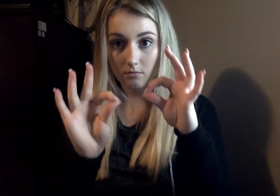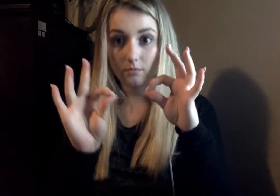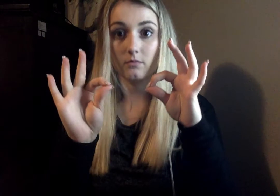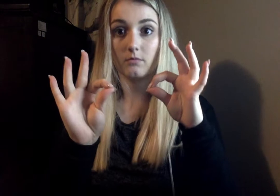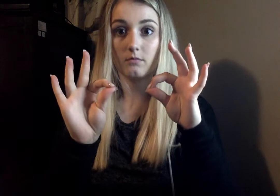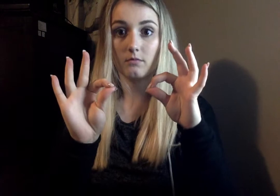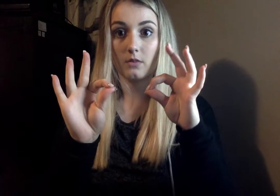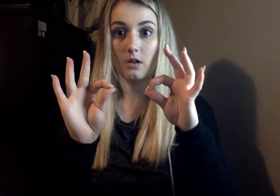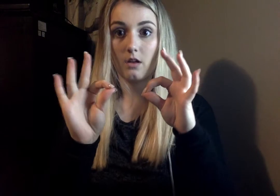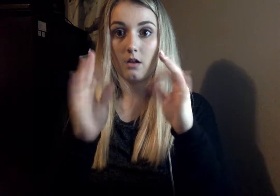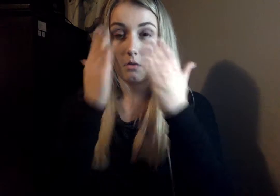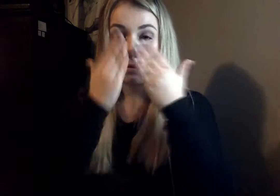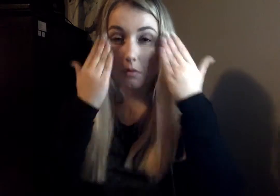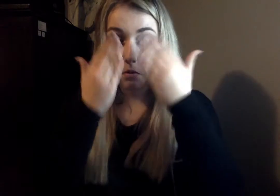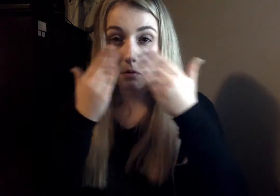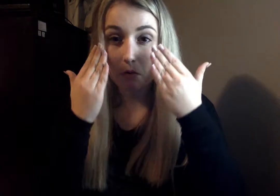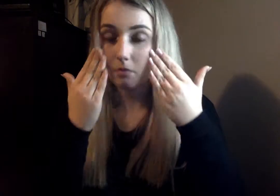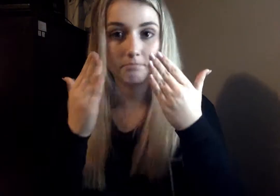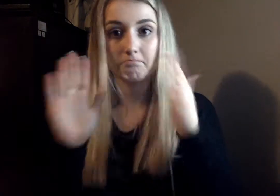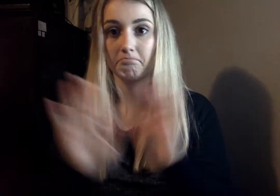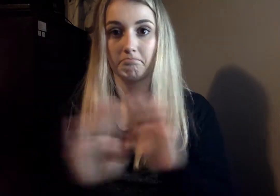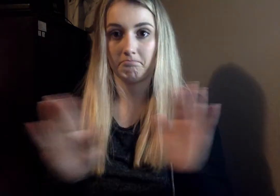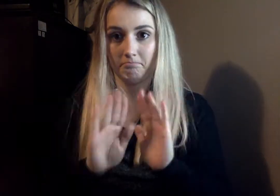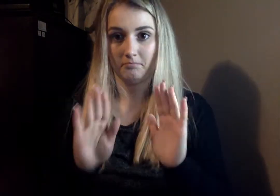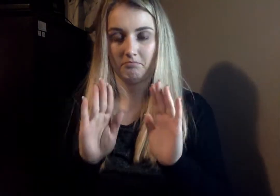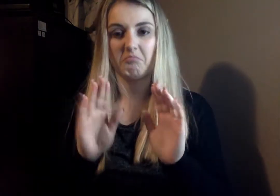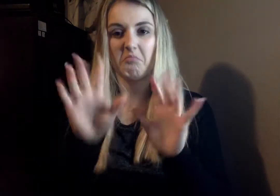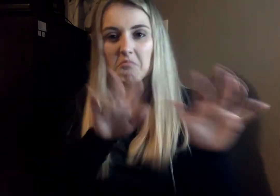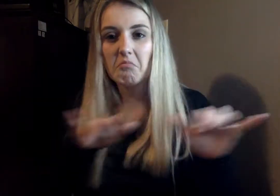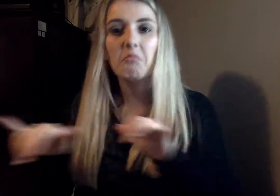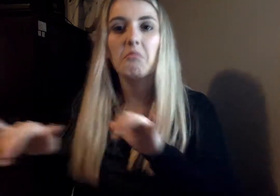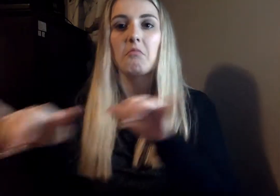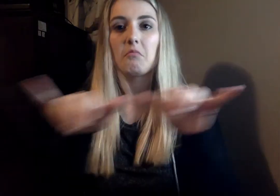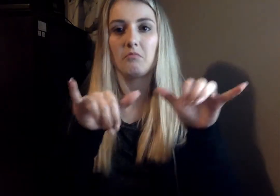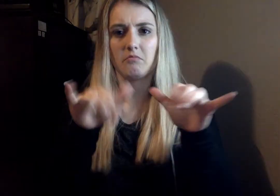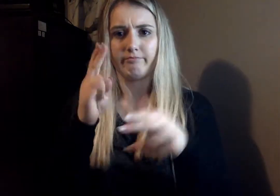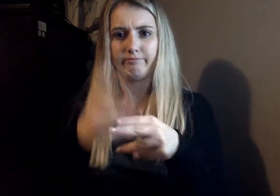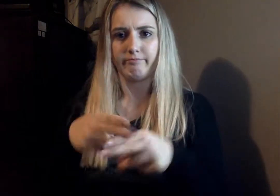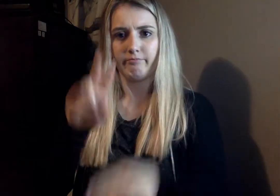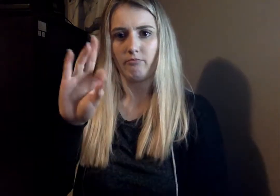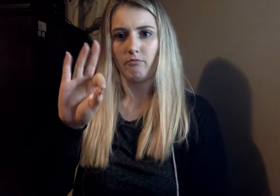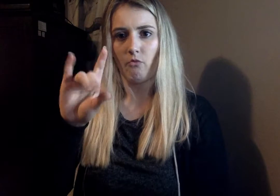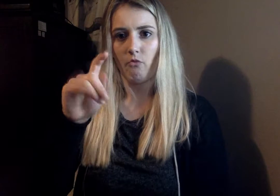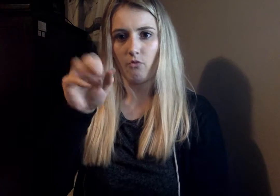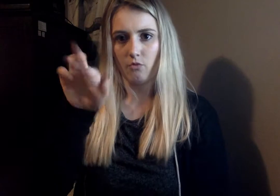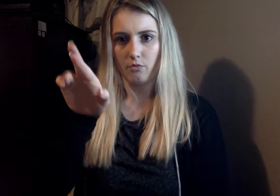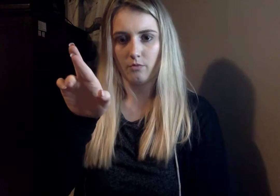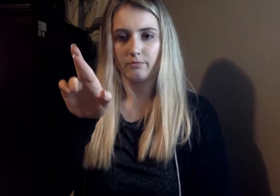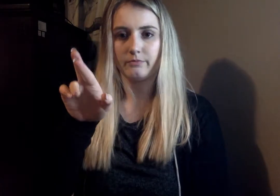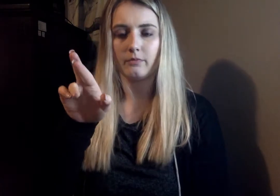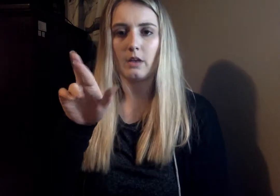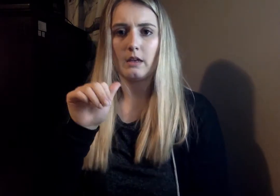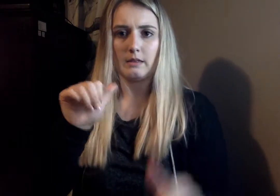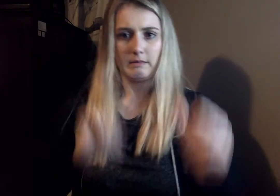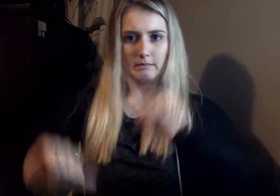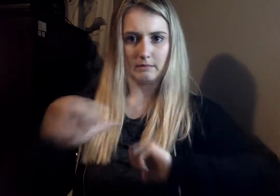your eyes. What you are seeing is a common phenomenon known as a floater. The scientific name for these objects